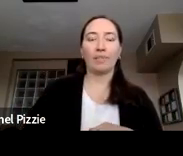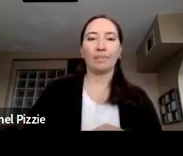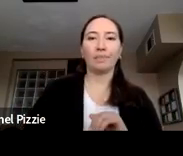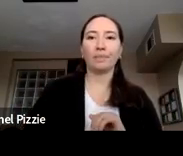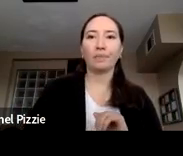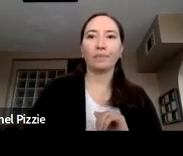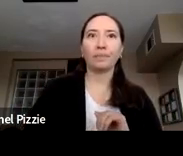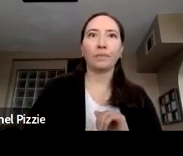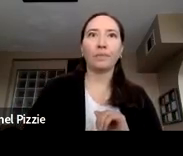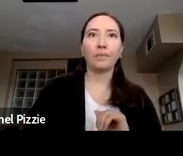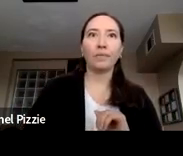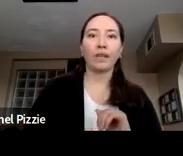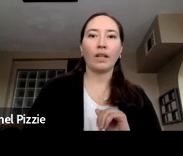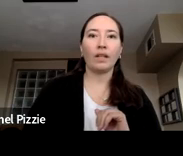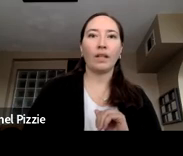today.